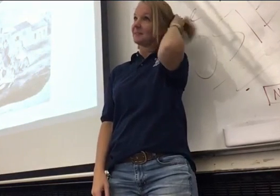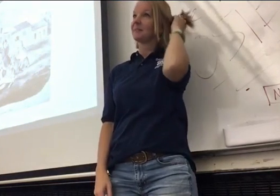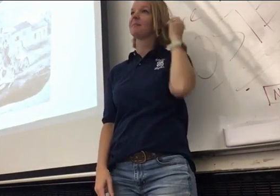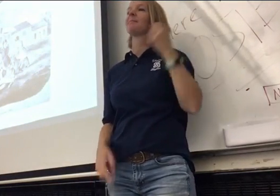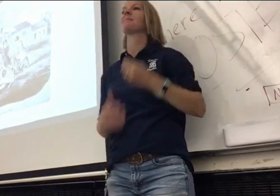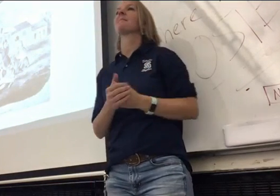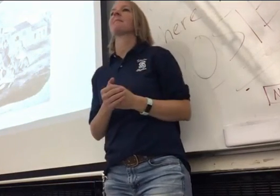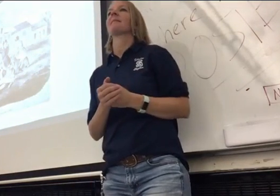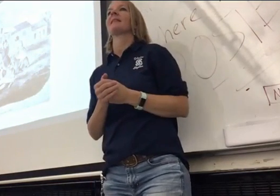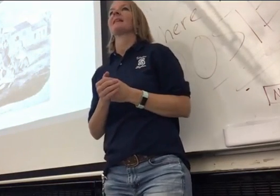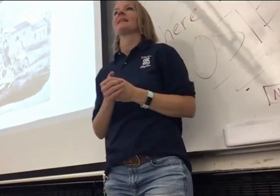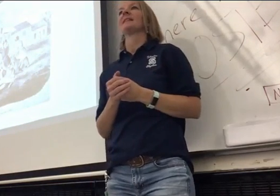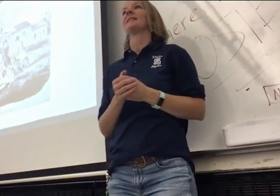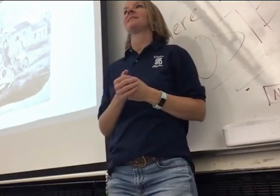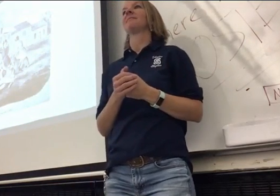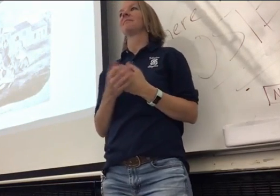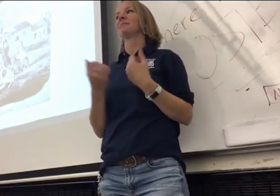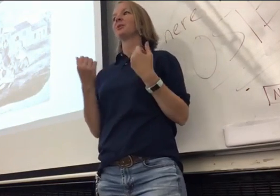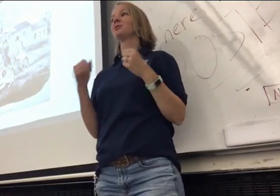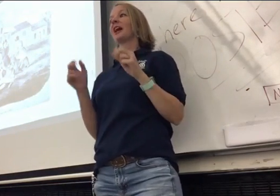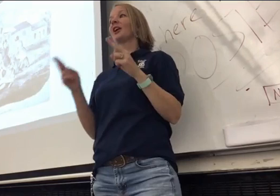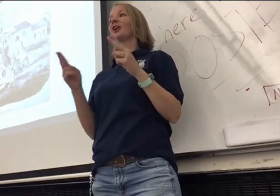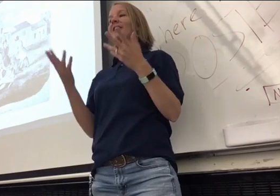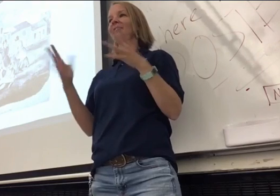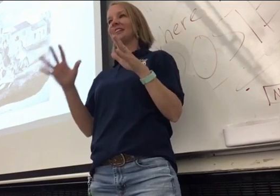We'll get all the wrapper sounds out of the way real quick.